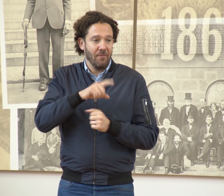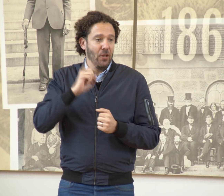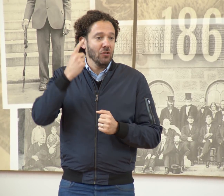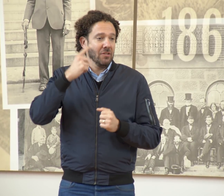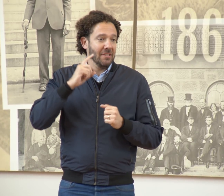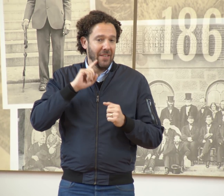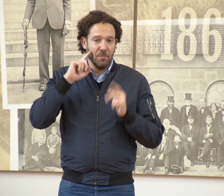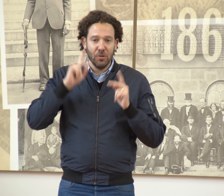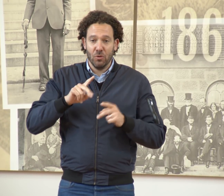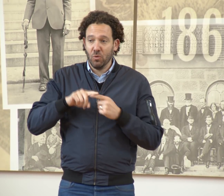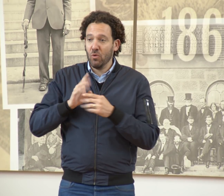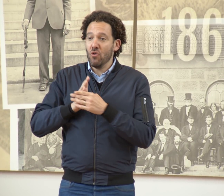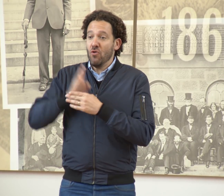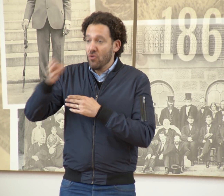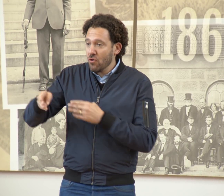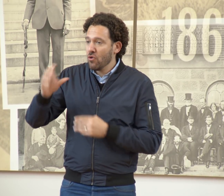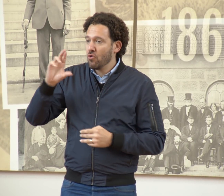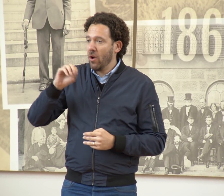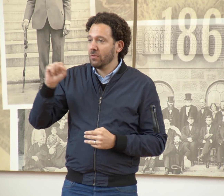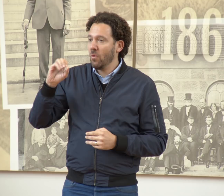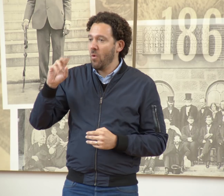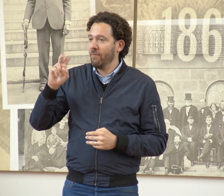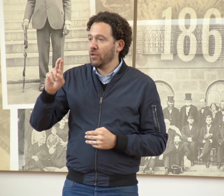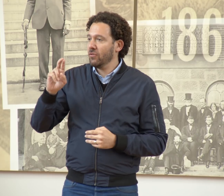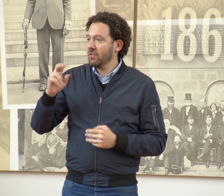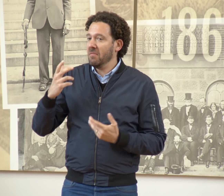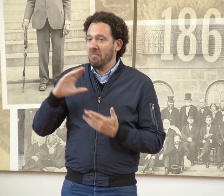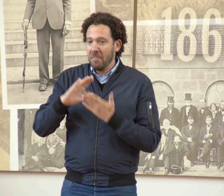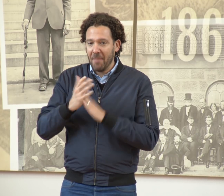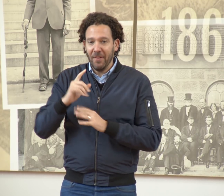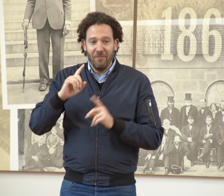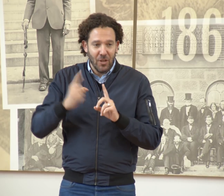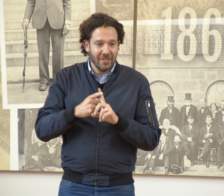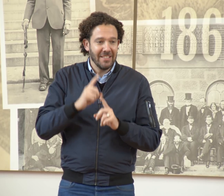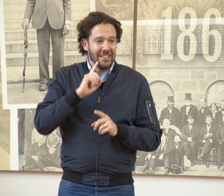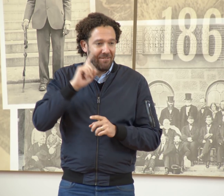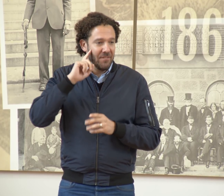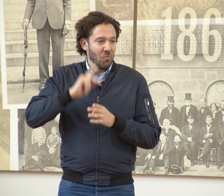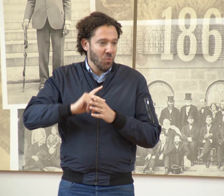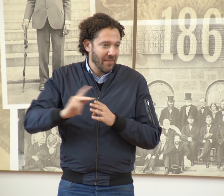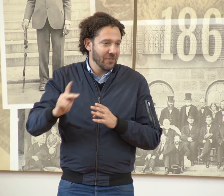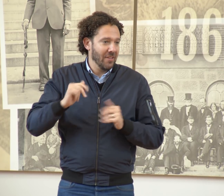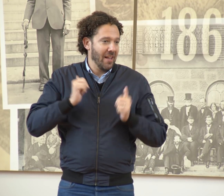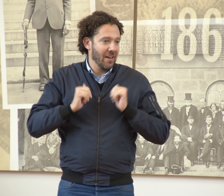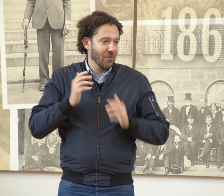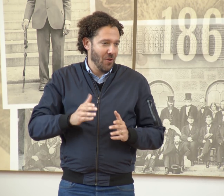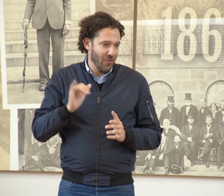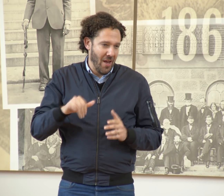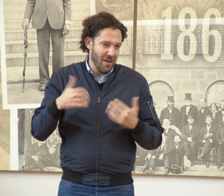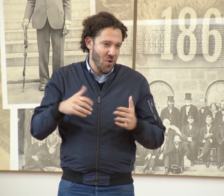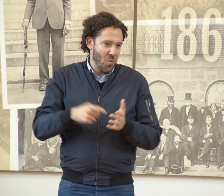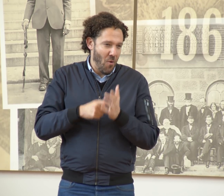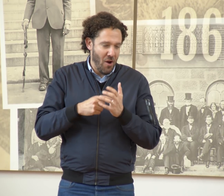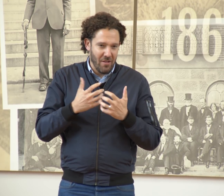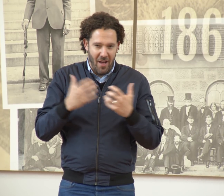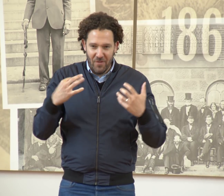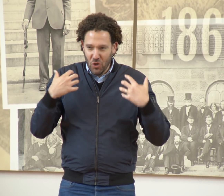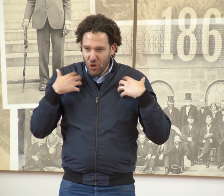and continue to open doors because Bernard Bragg was the first person to cross over those